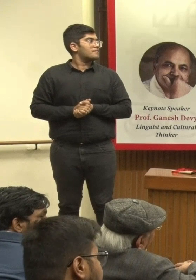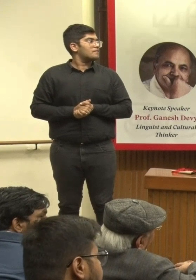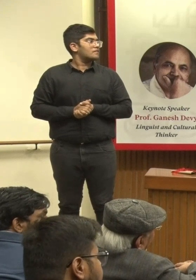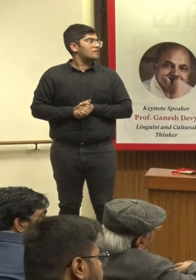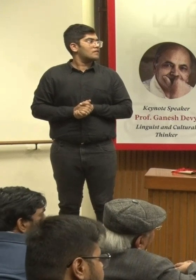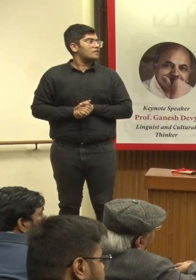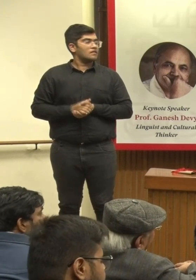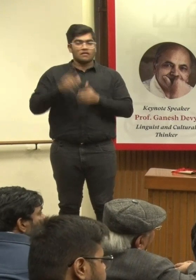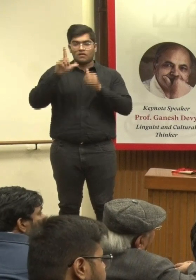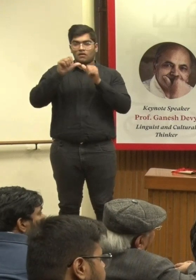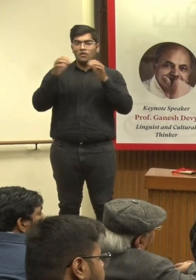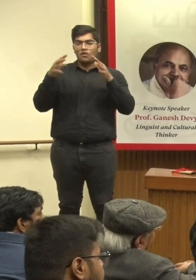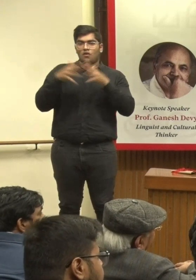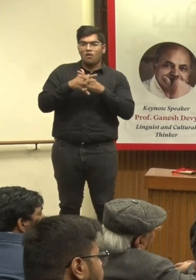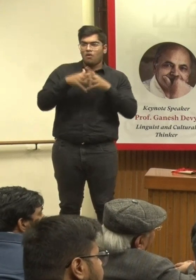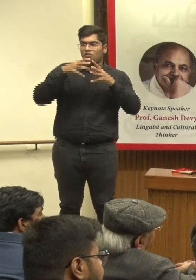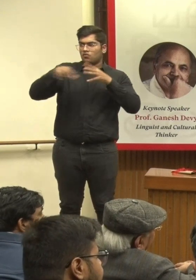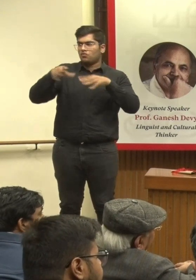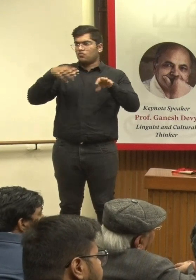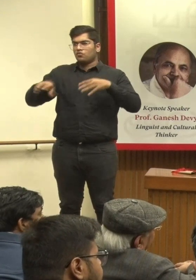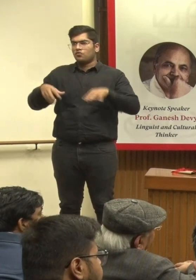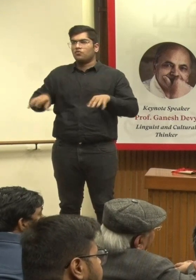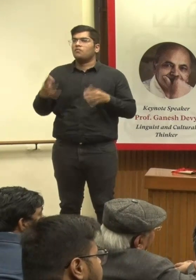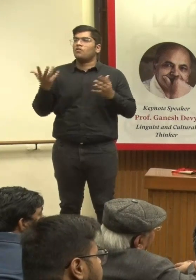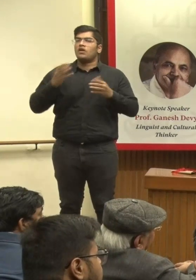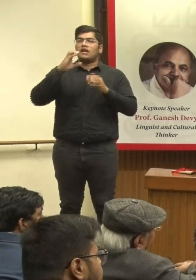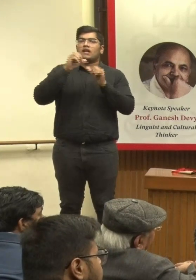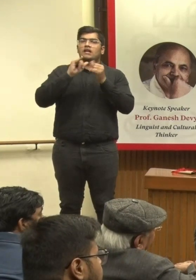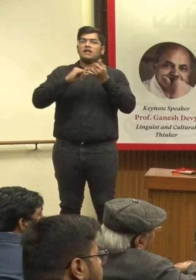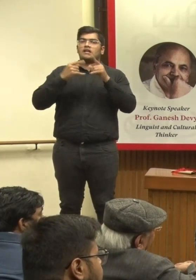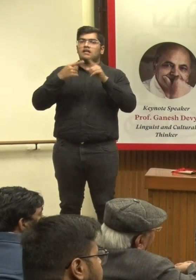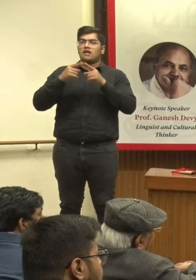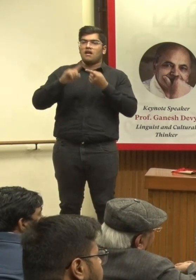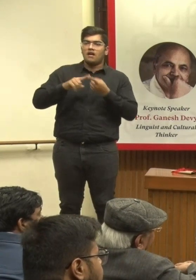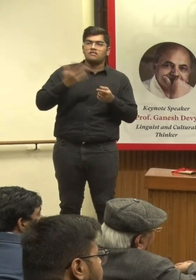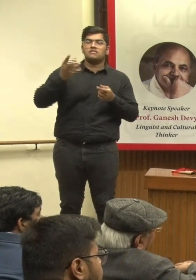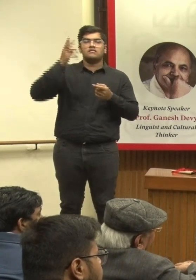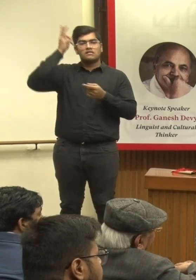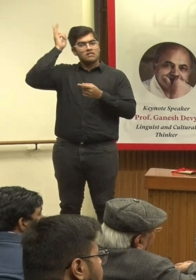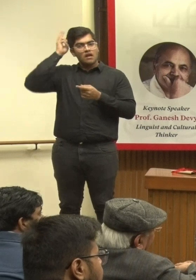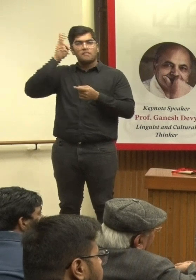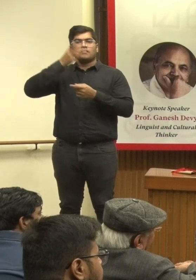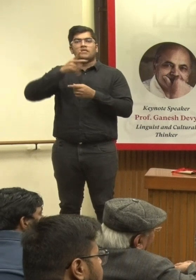Law segregated caste and tribe in this country. Law segregated the